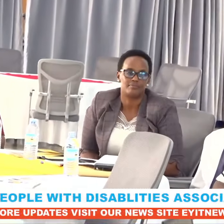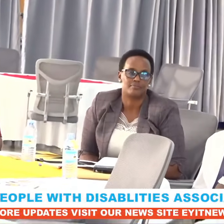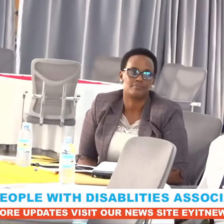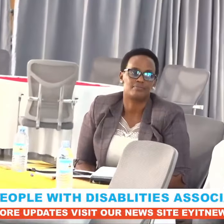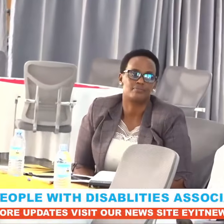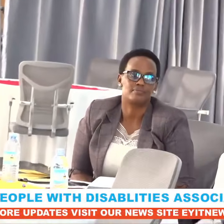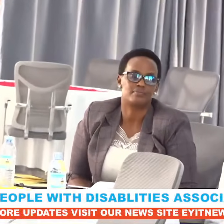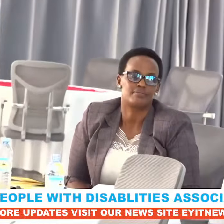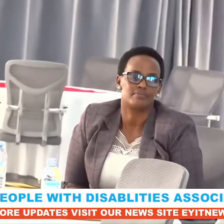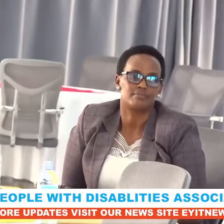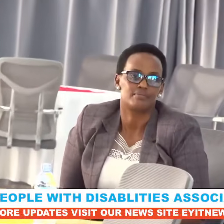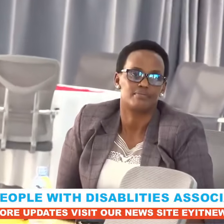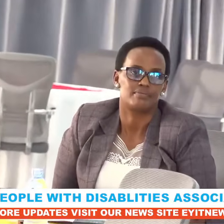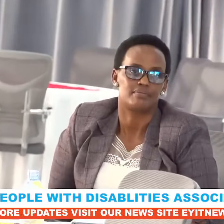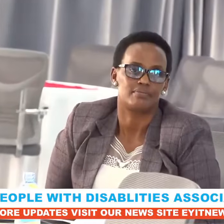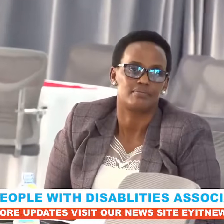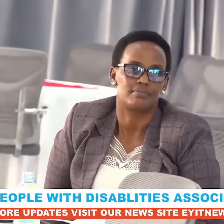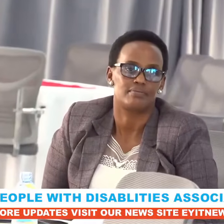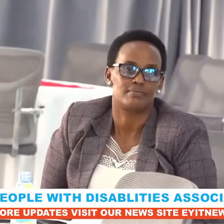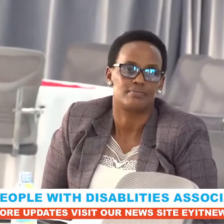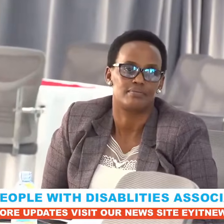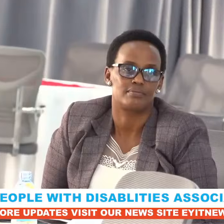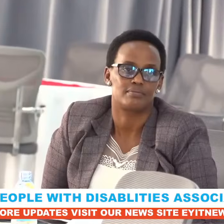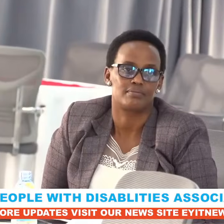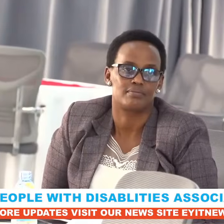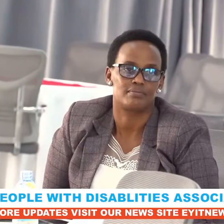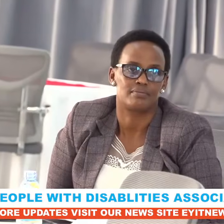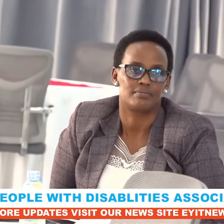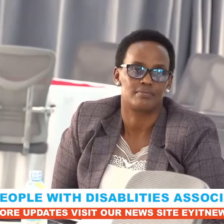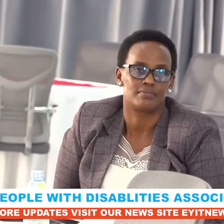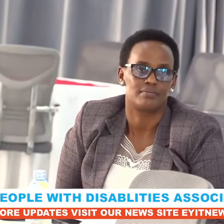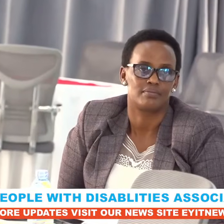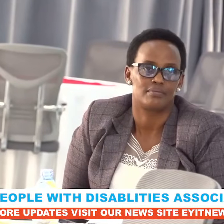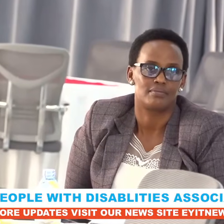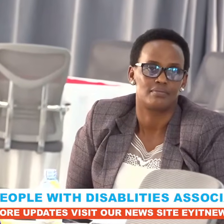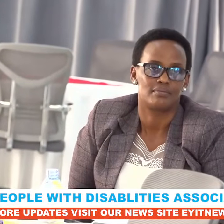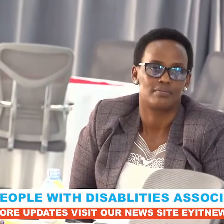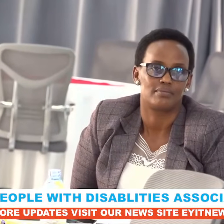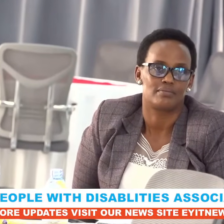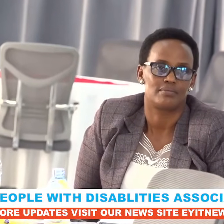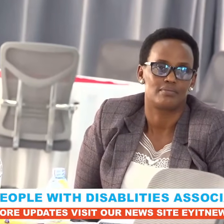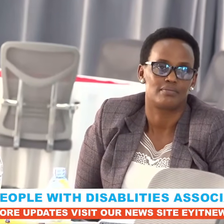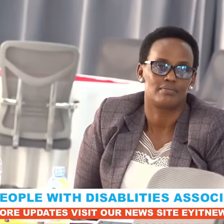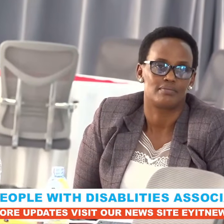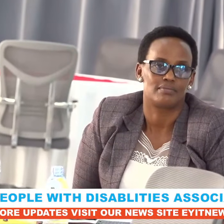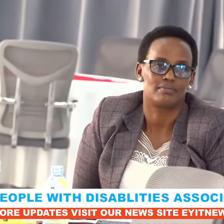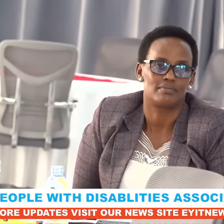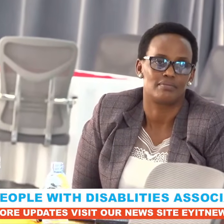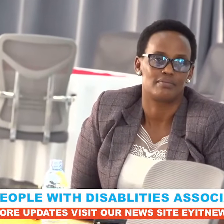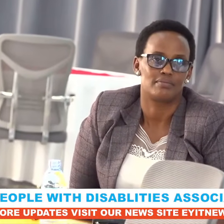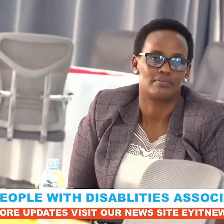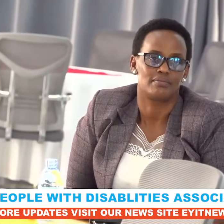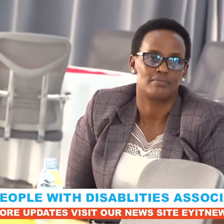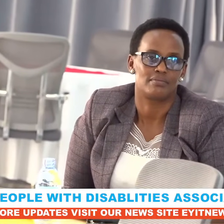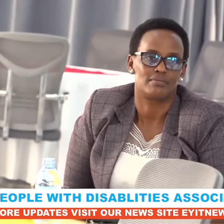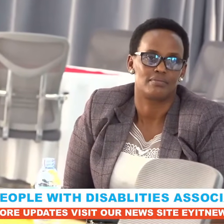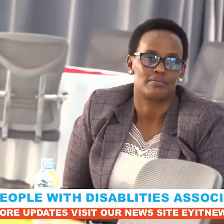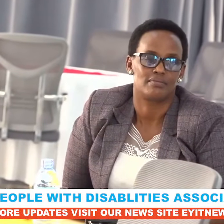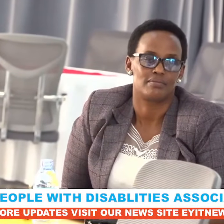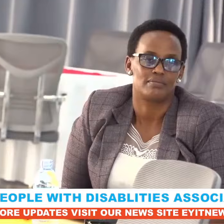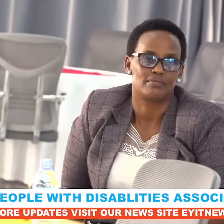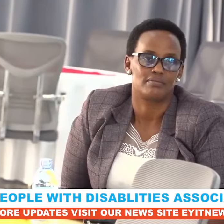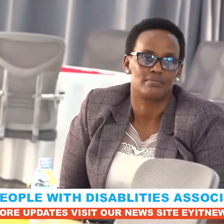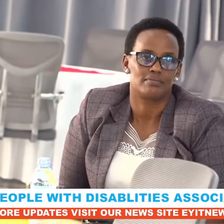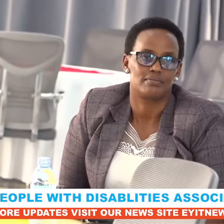for people with disabilities at BSU. And we have also been working